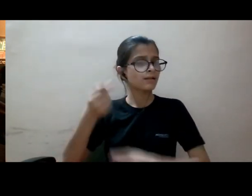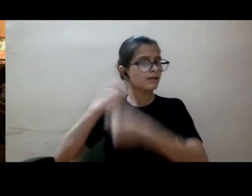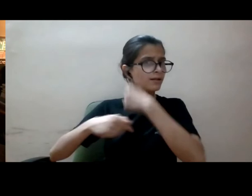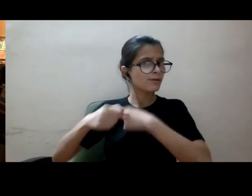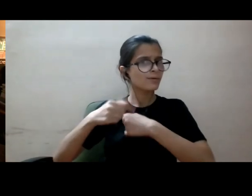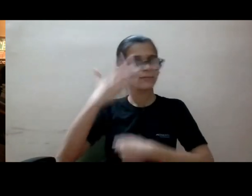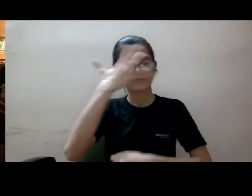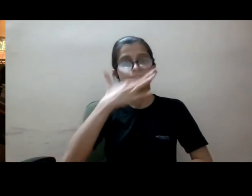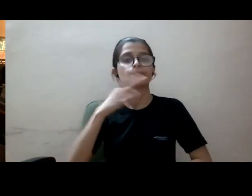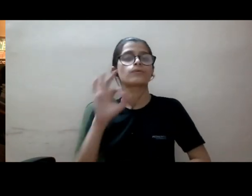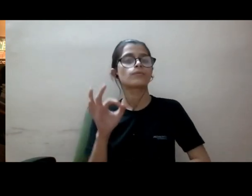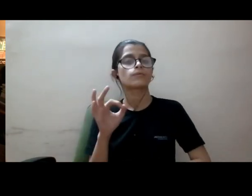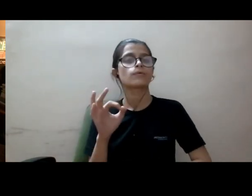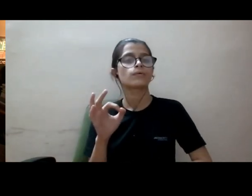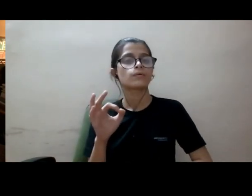this. And